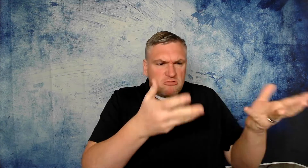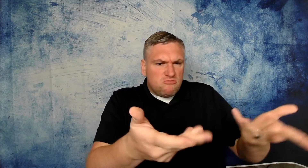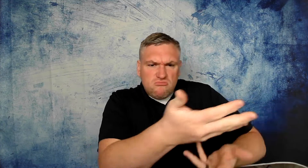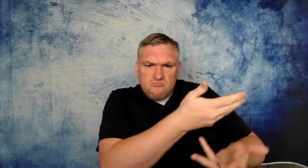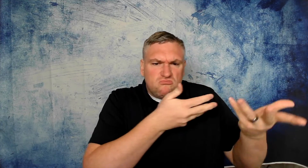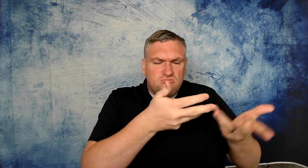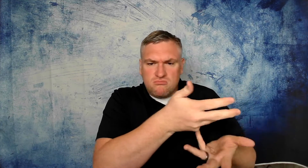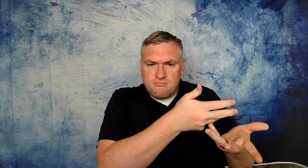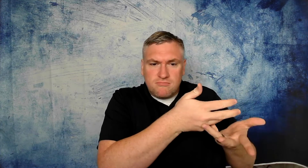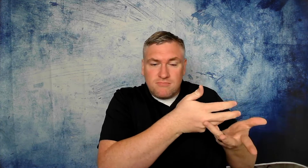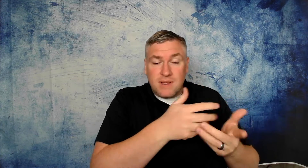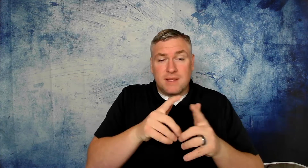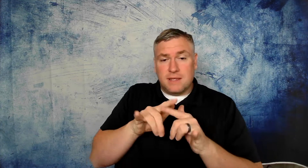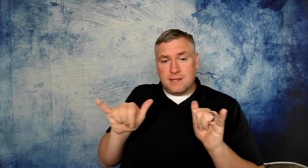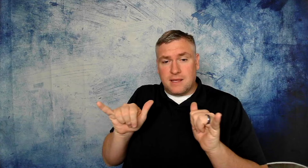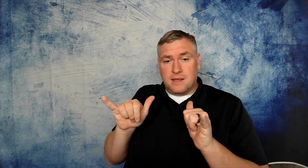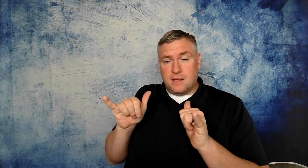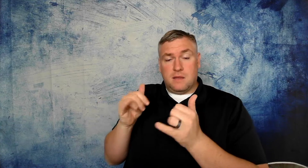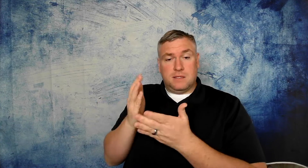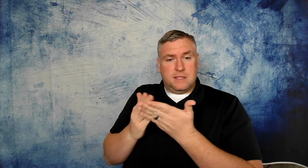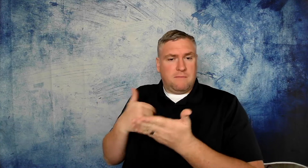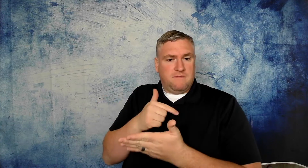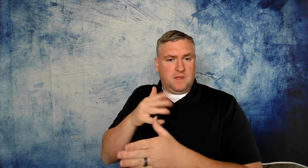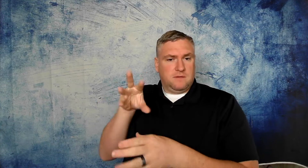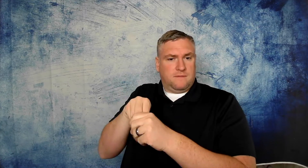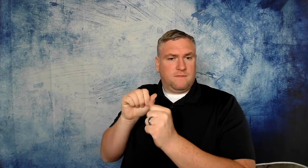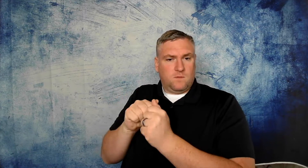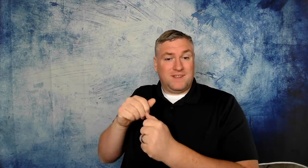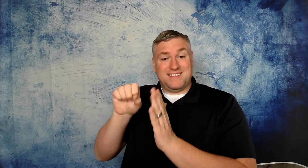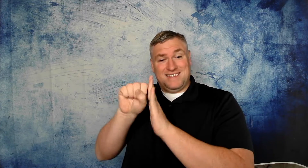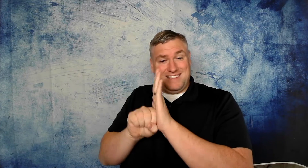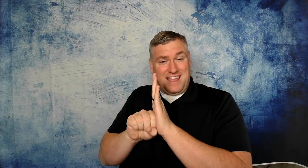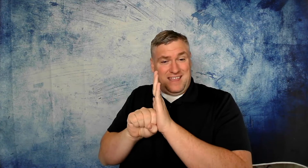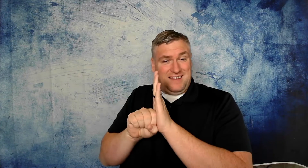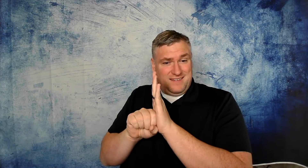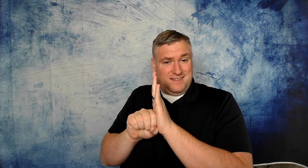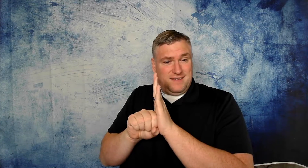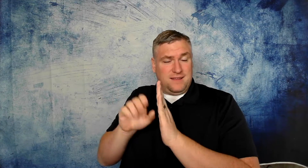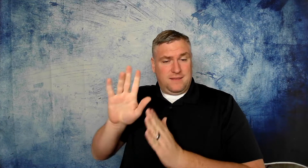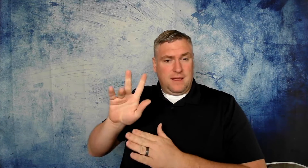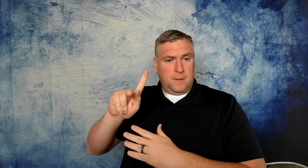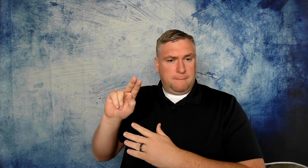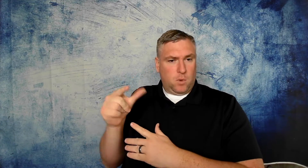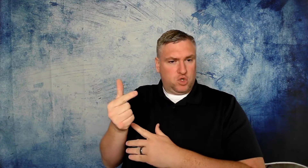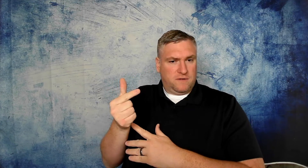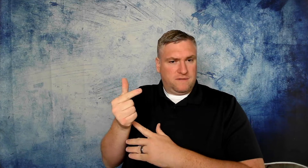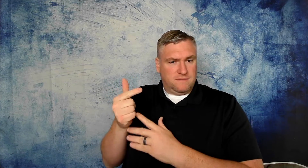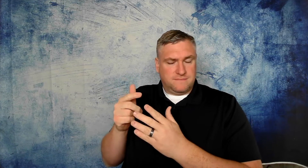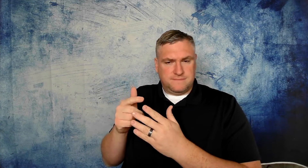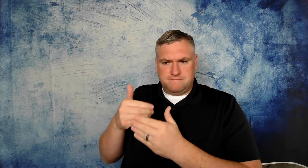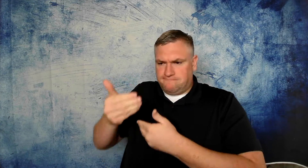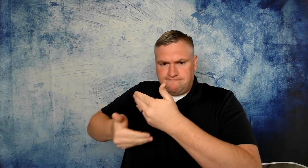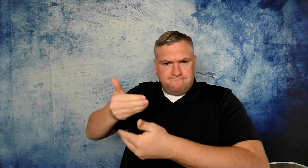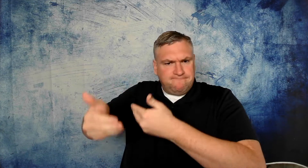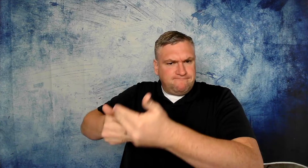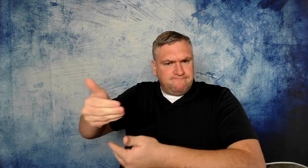Got their ideas, their opinions, their professional judgment. At the same time, the state issued their